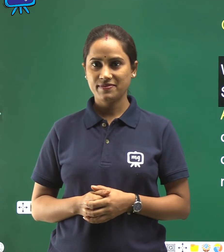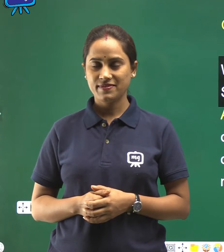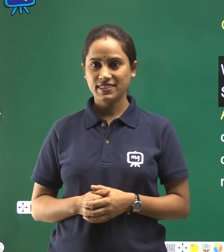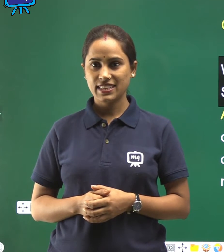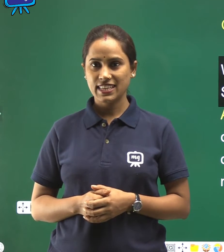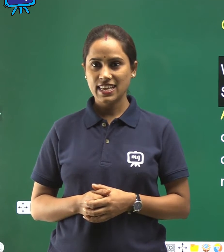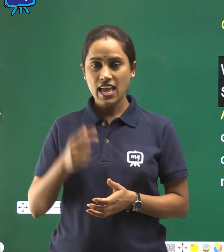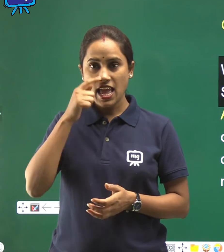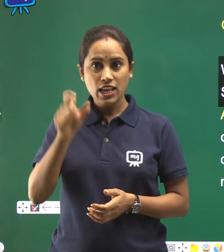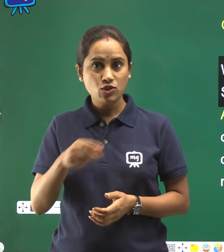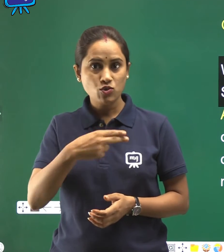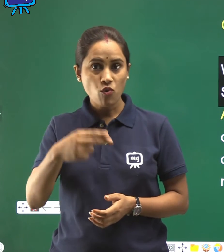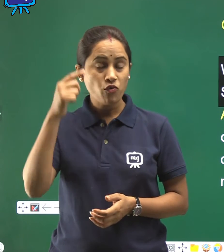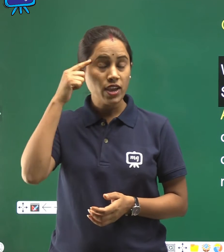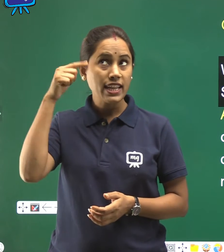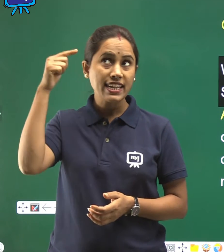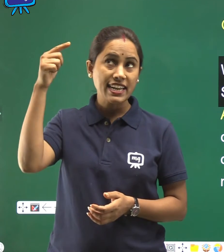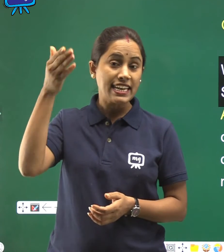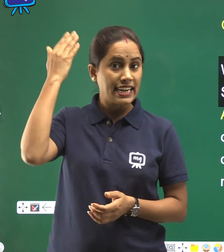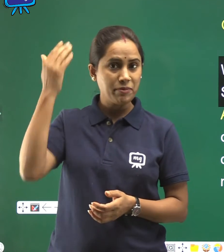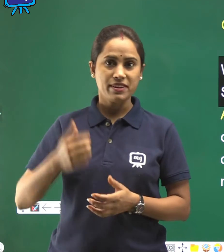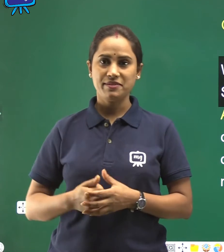Sophie dreamed